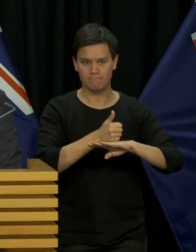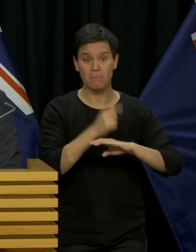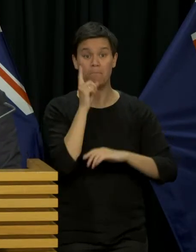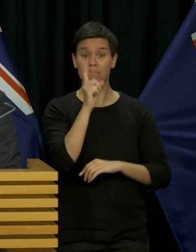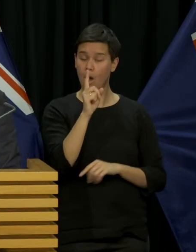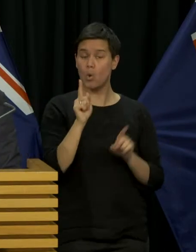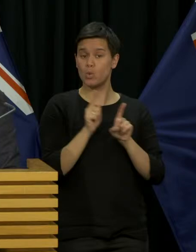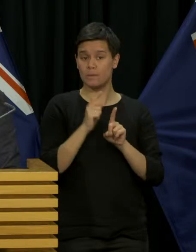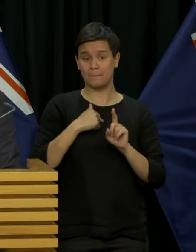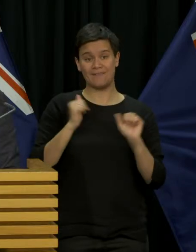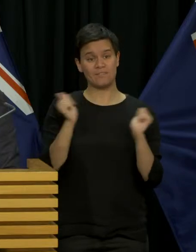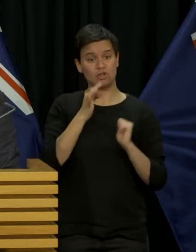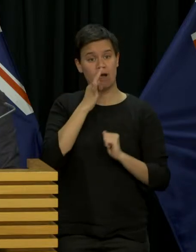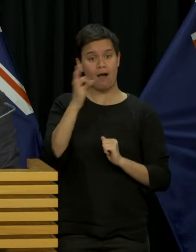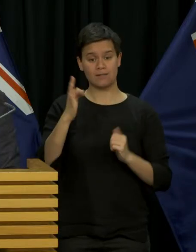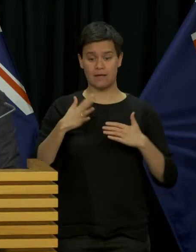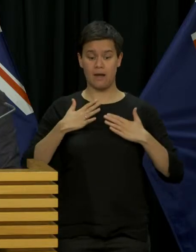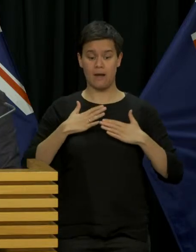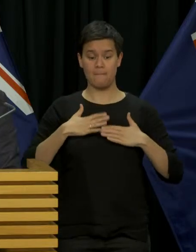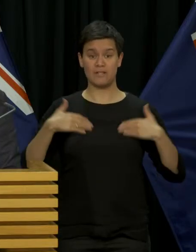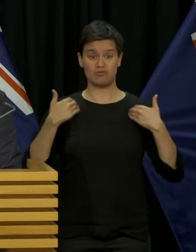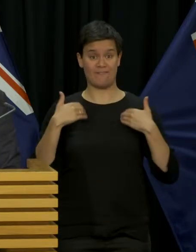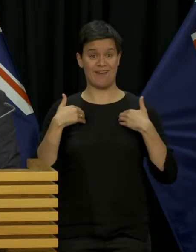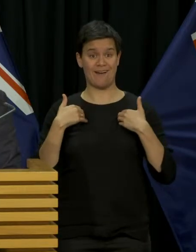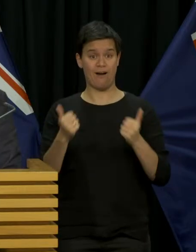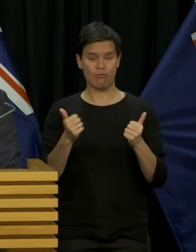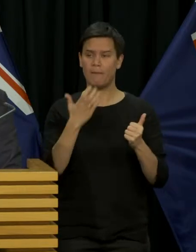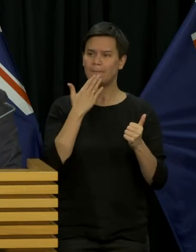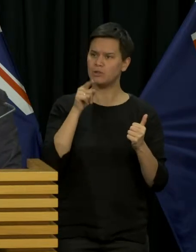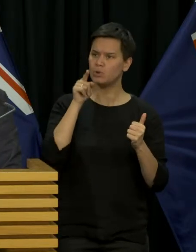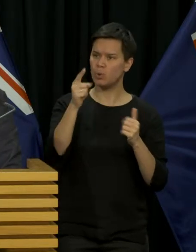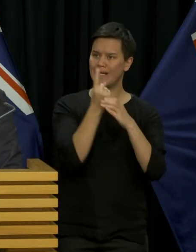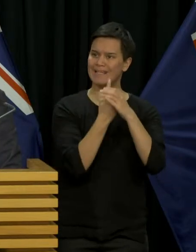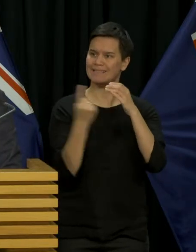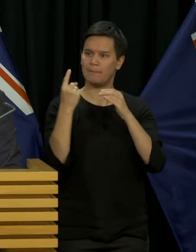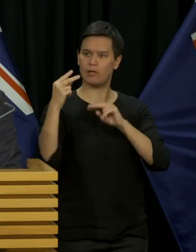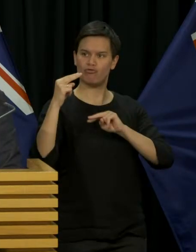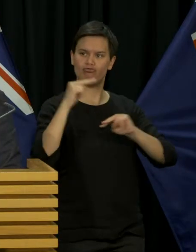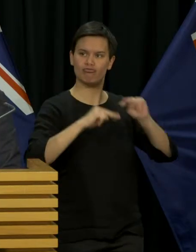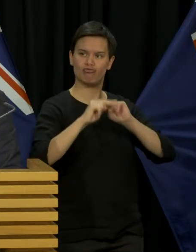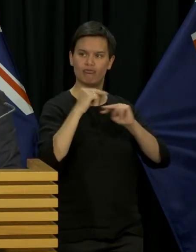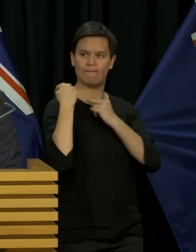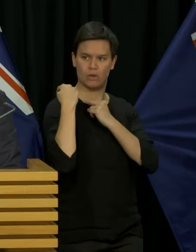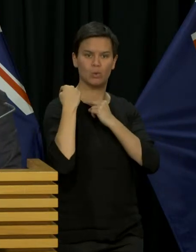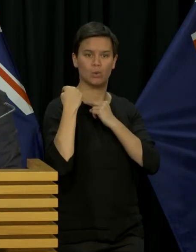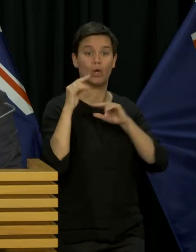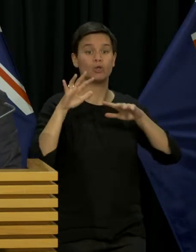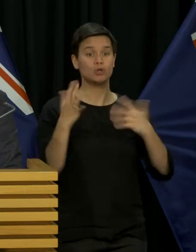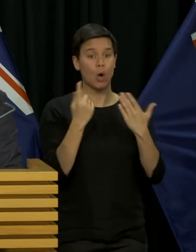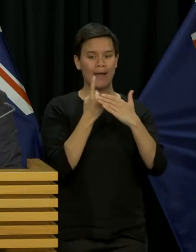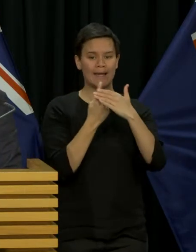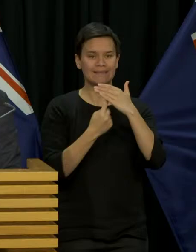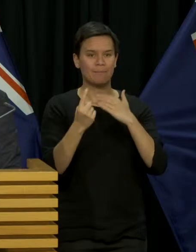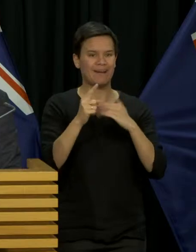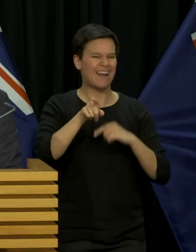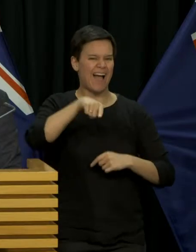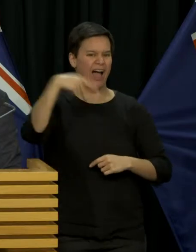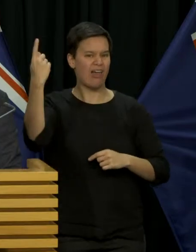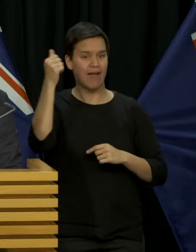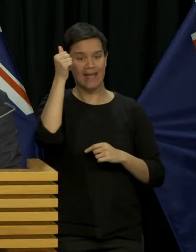review of infection prevention and control, and that is currently being undertaken by independent experts in the